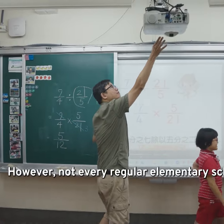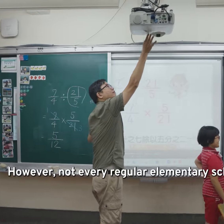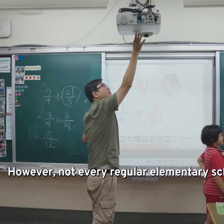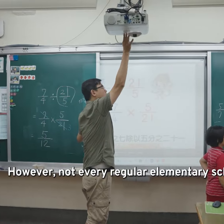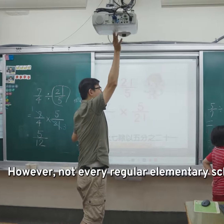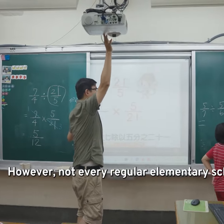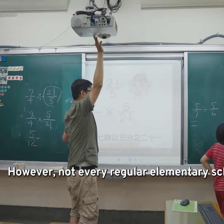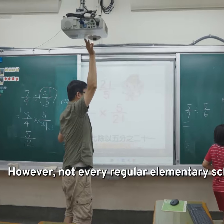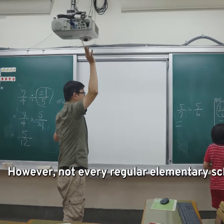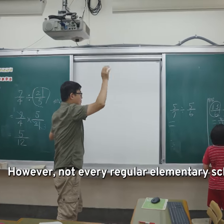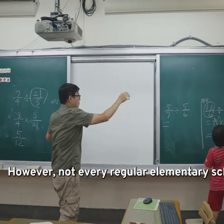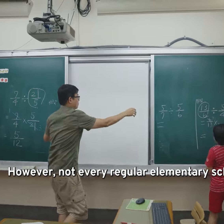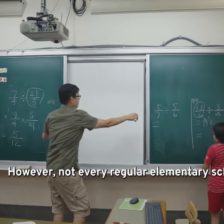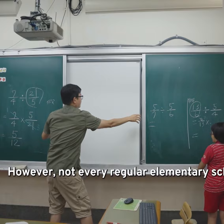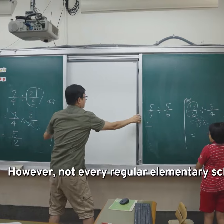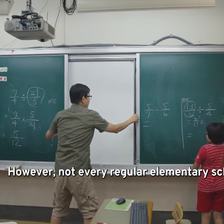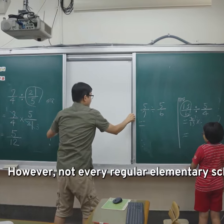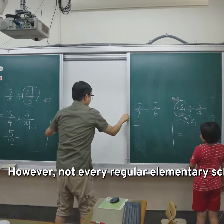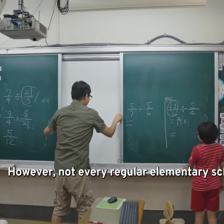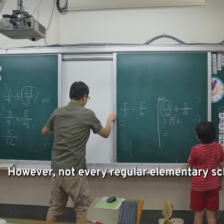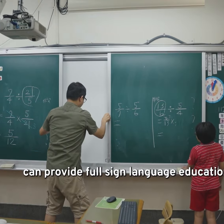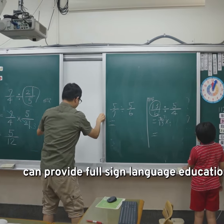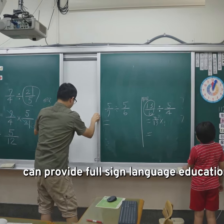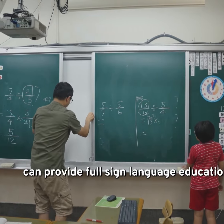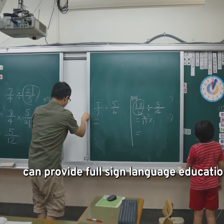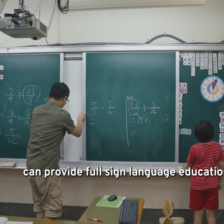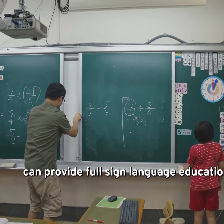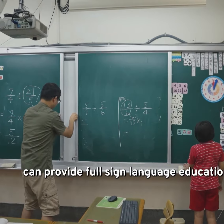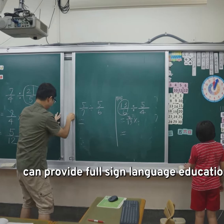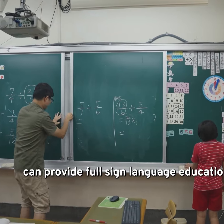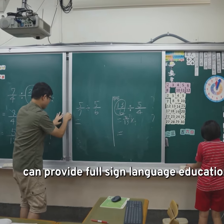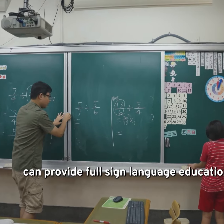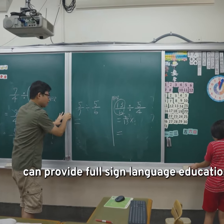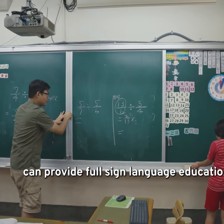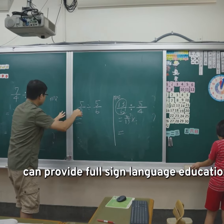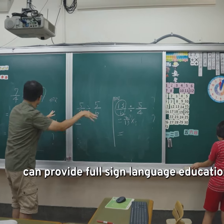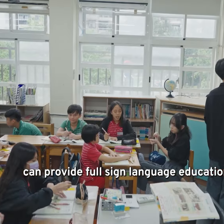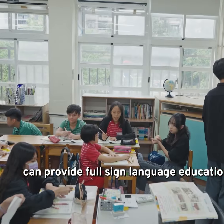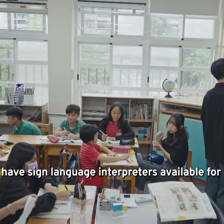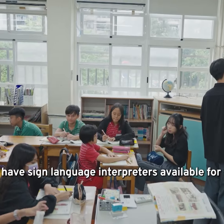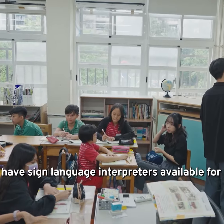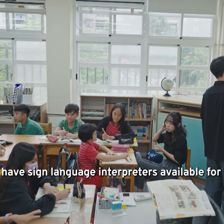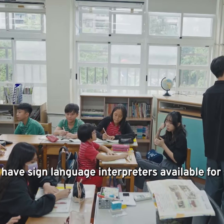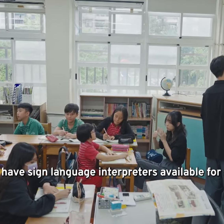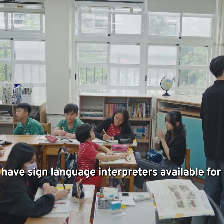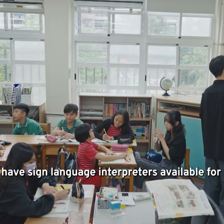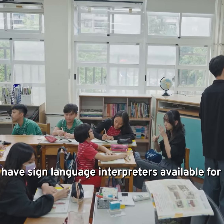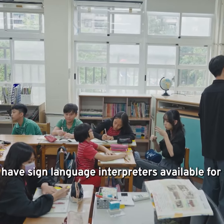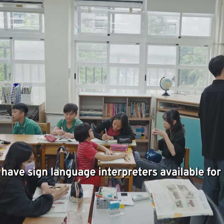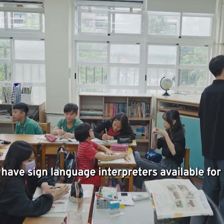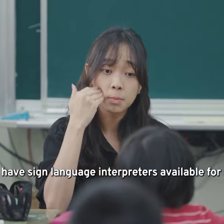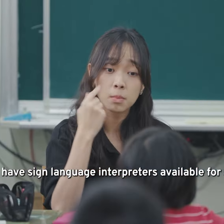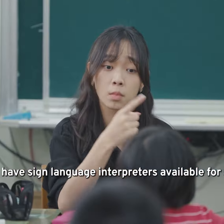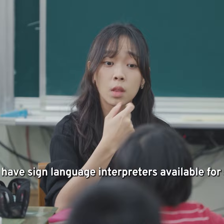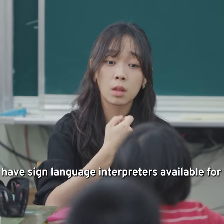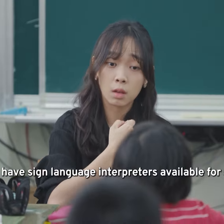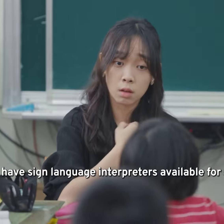However, not every regular elementary school can provide full sign language education or have sign language interpreters available for